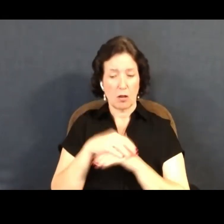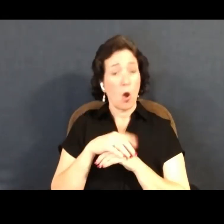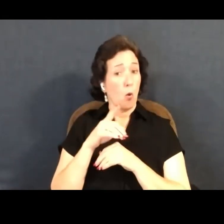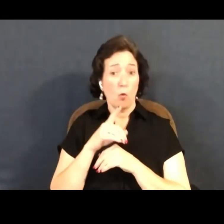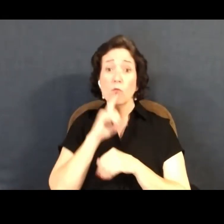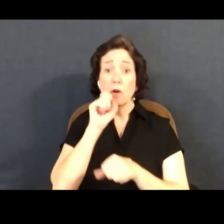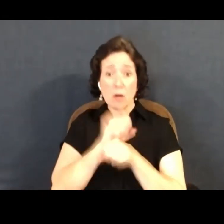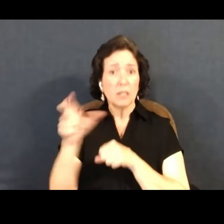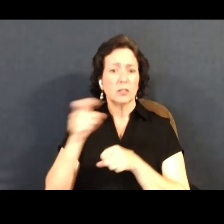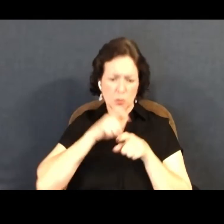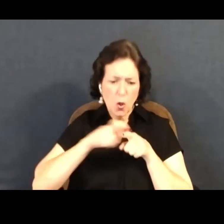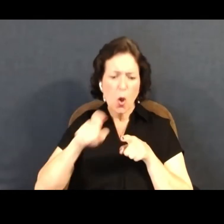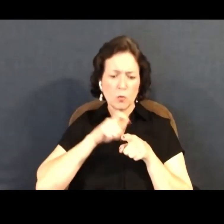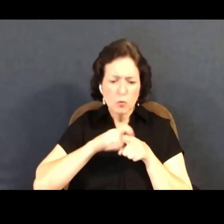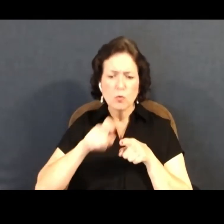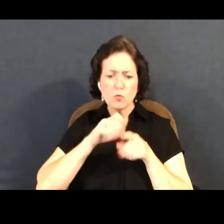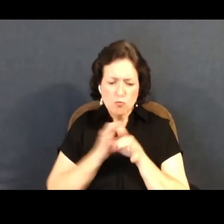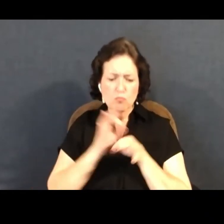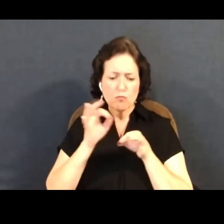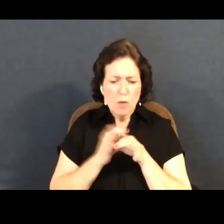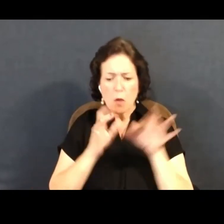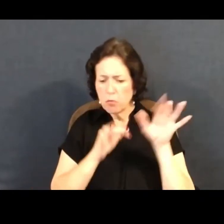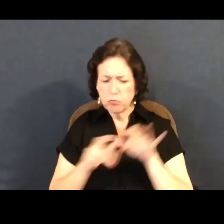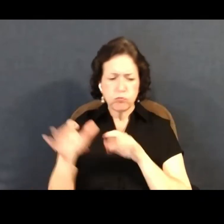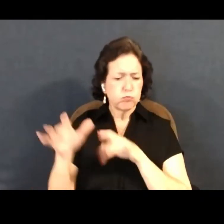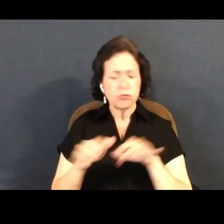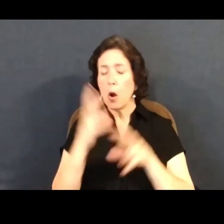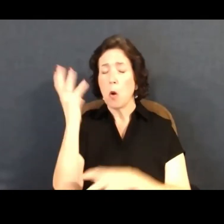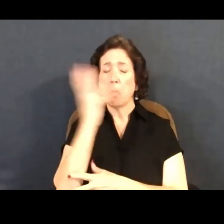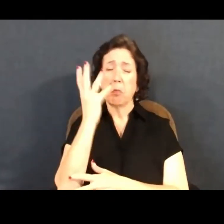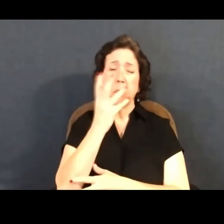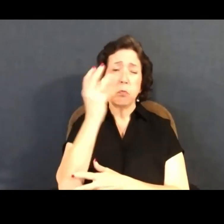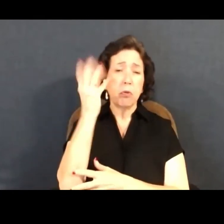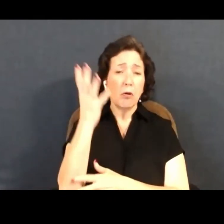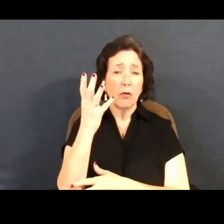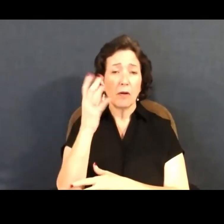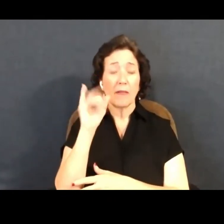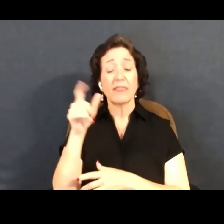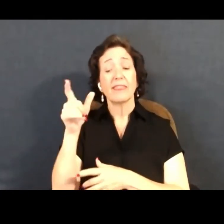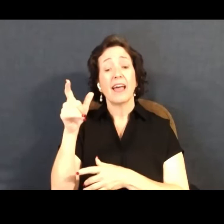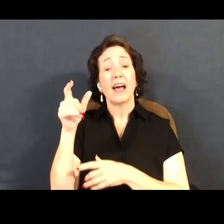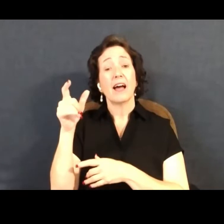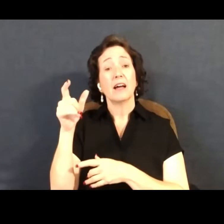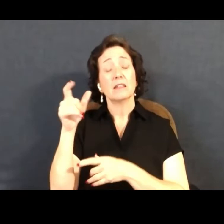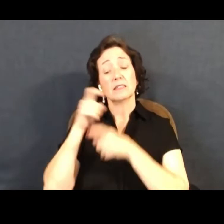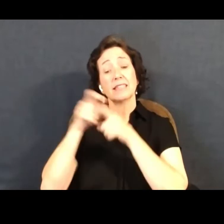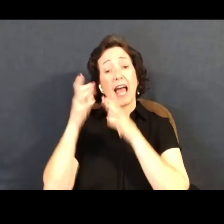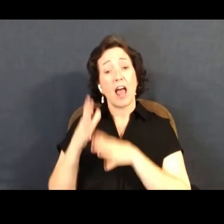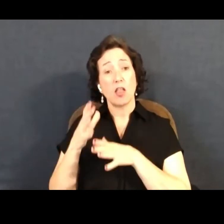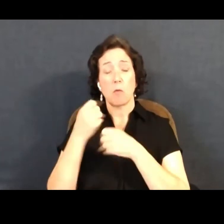he sewed, and true to his word, he created garments that made that tailor's fame